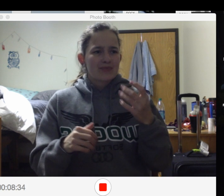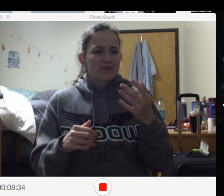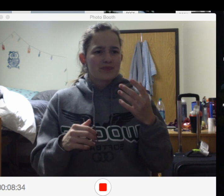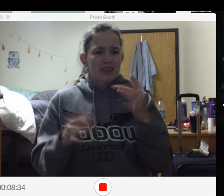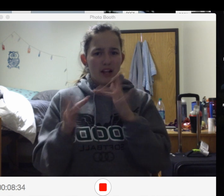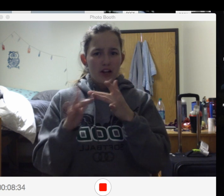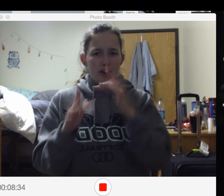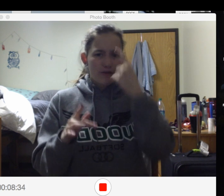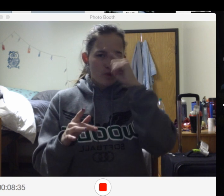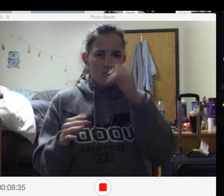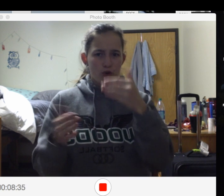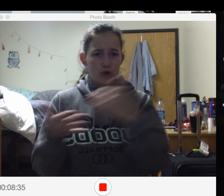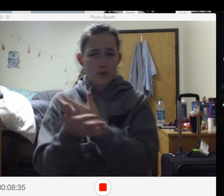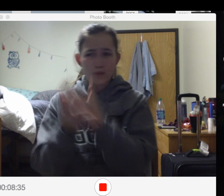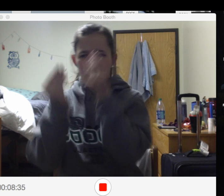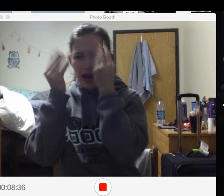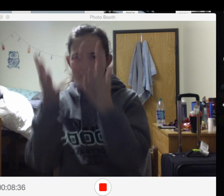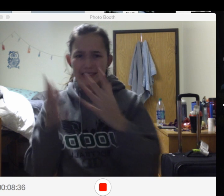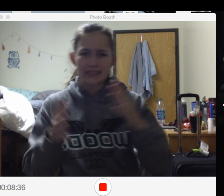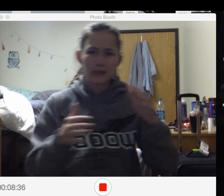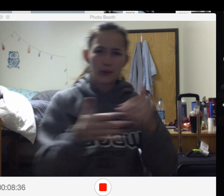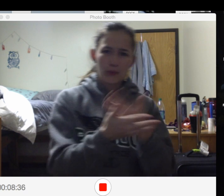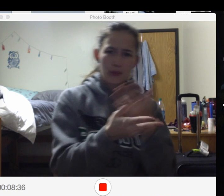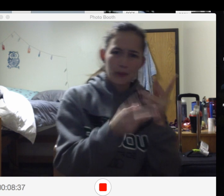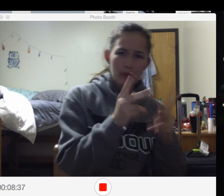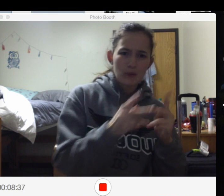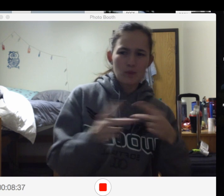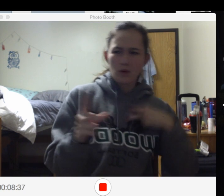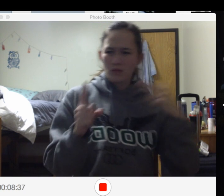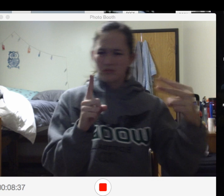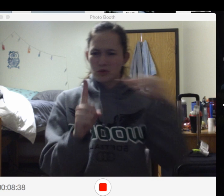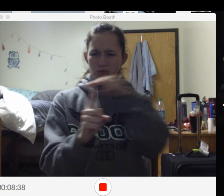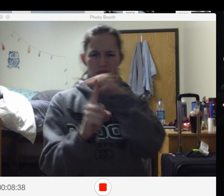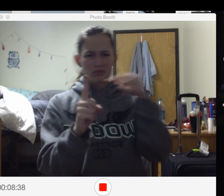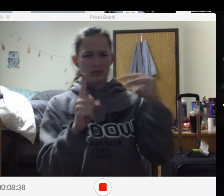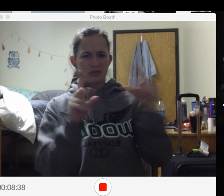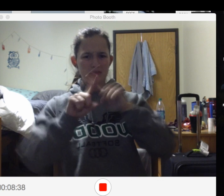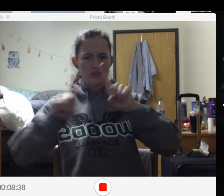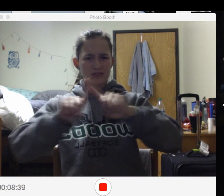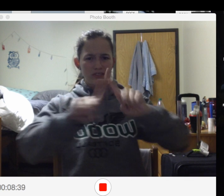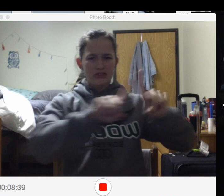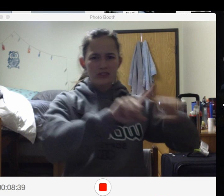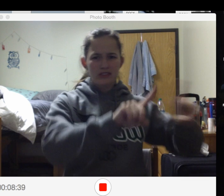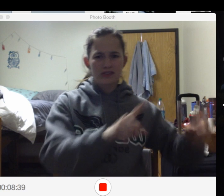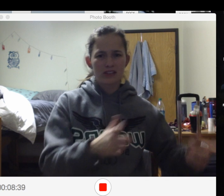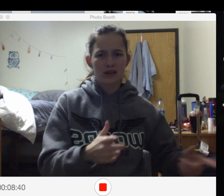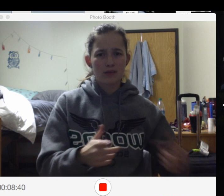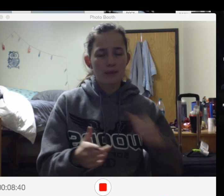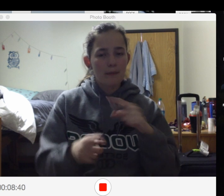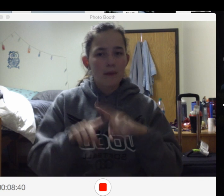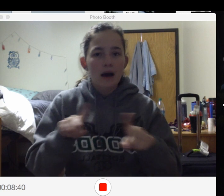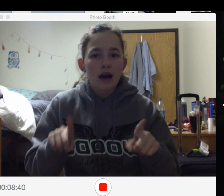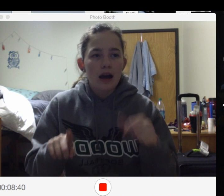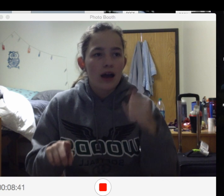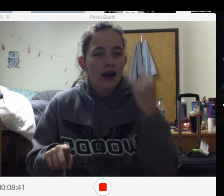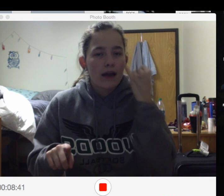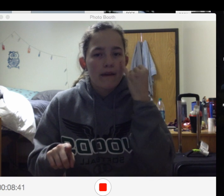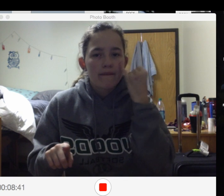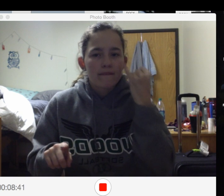us to new ideas and new people and different perspectives. And it's not going to do that